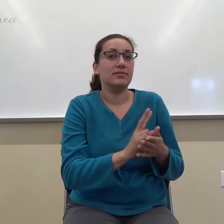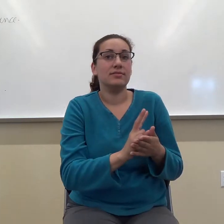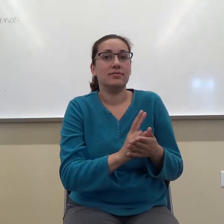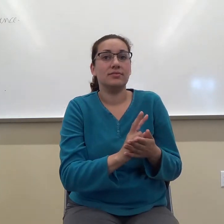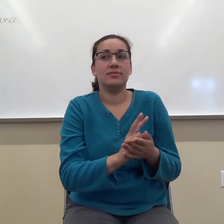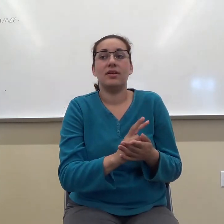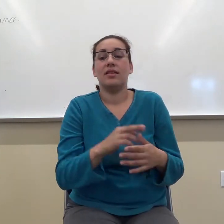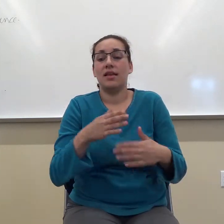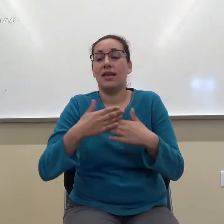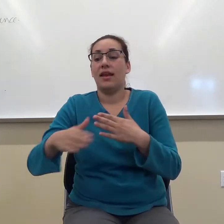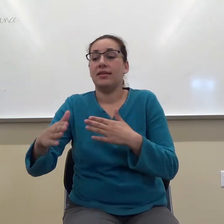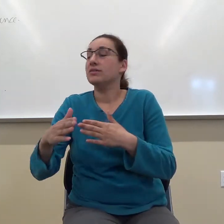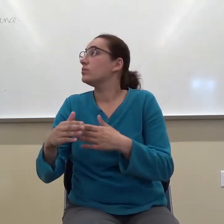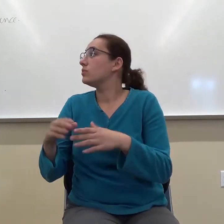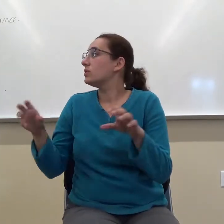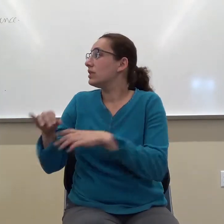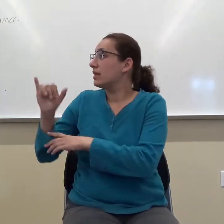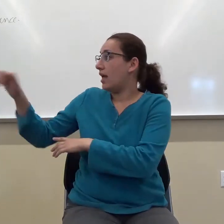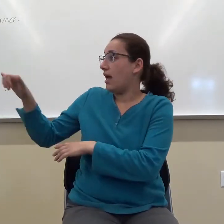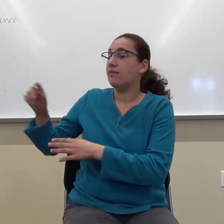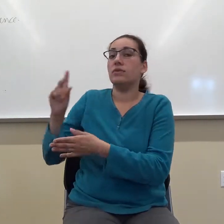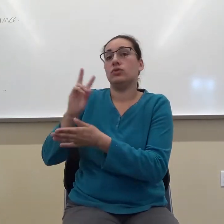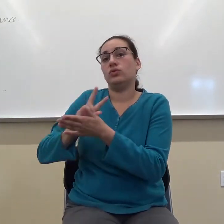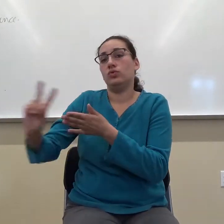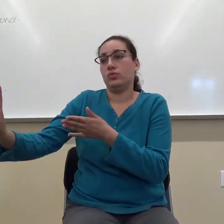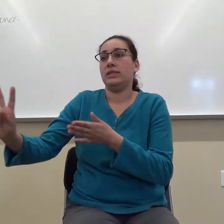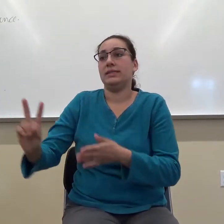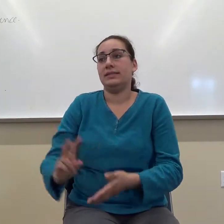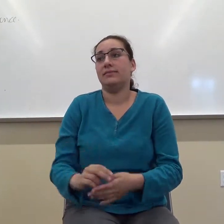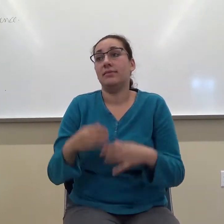did this for 2 weeks. Now we're going to